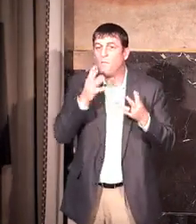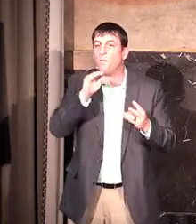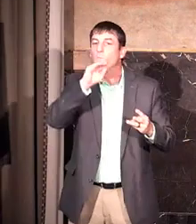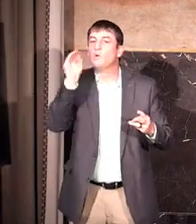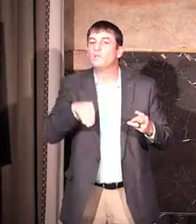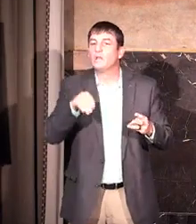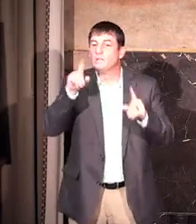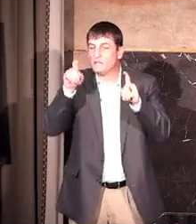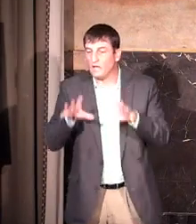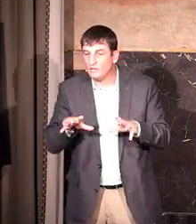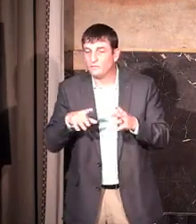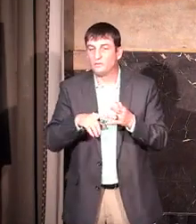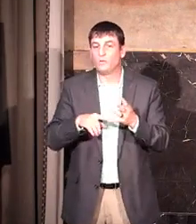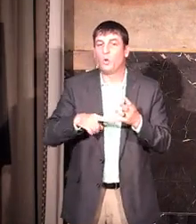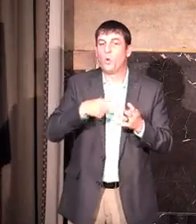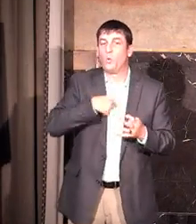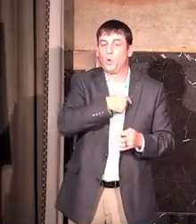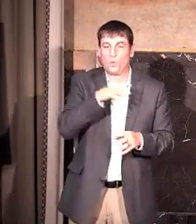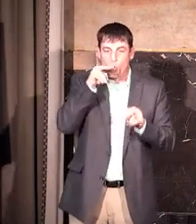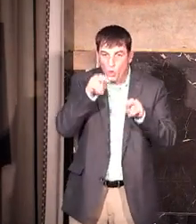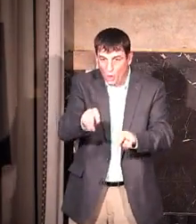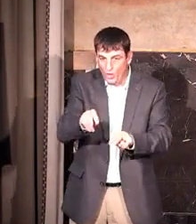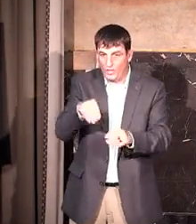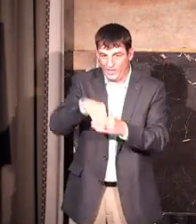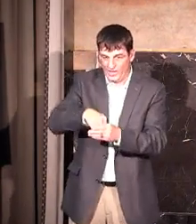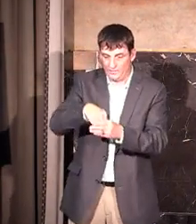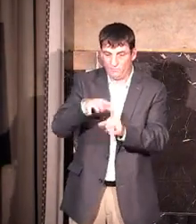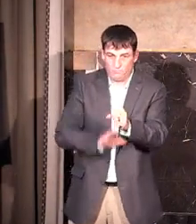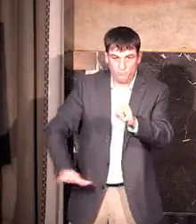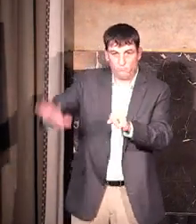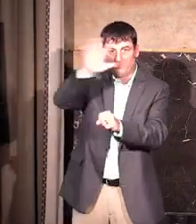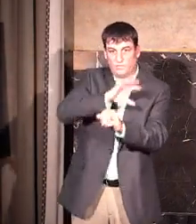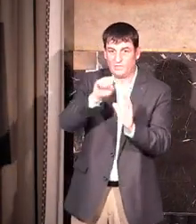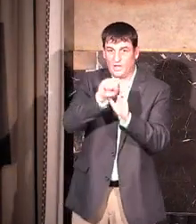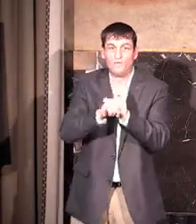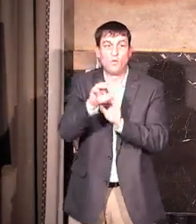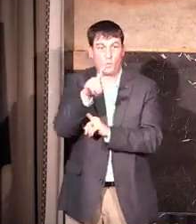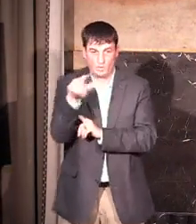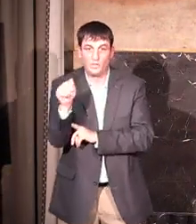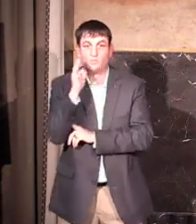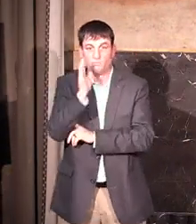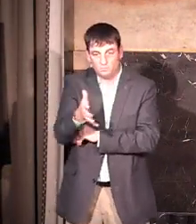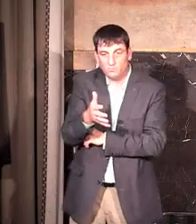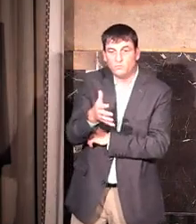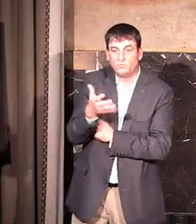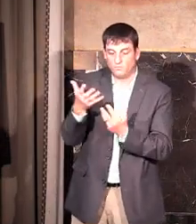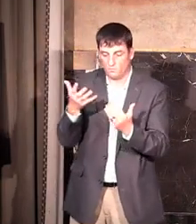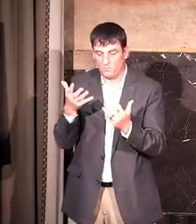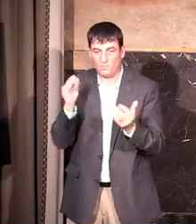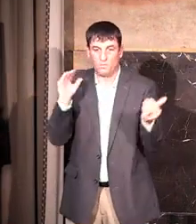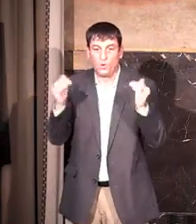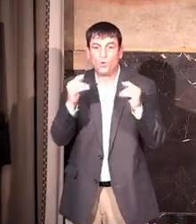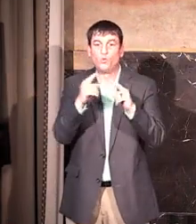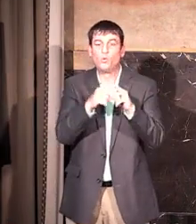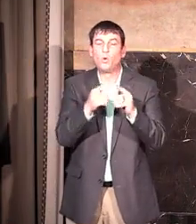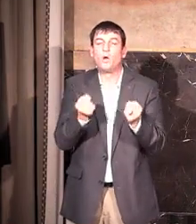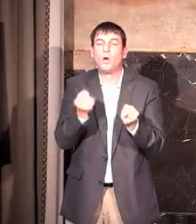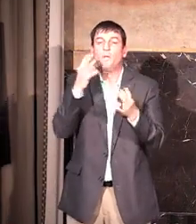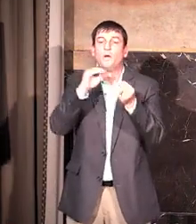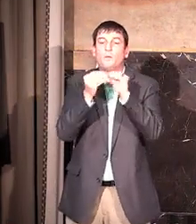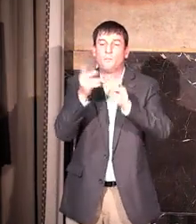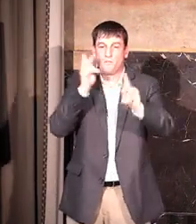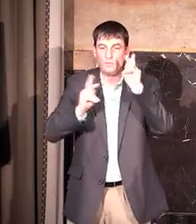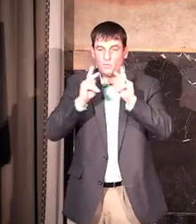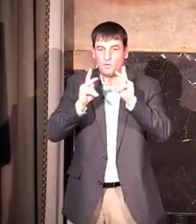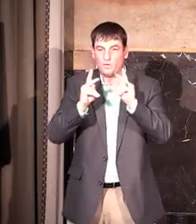at the disease burden in the state of Louisiana, you know, relative to the population. So it's how many